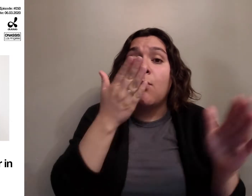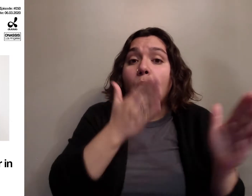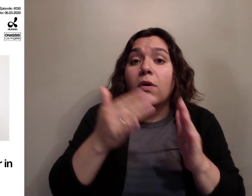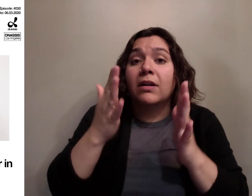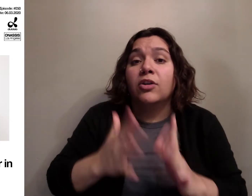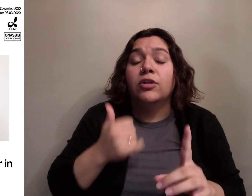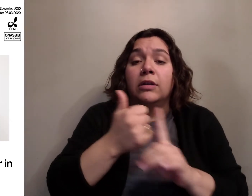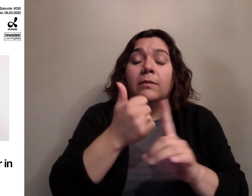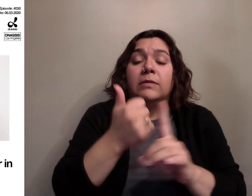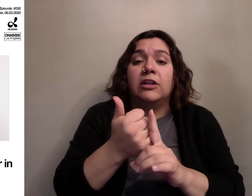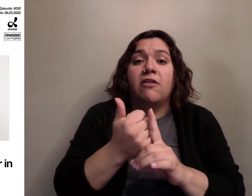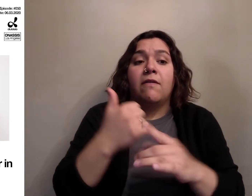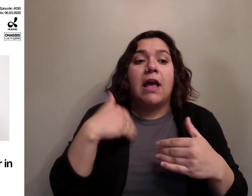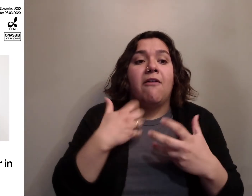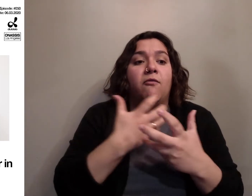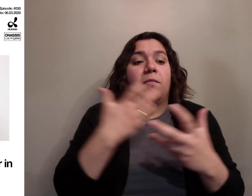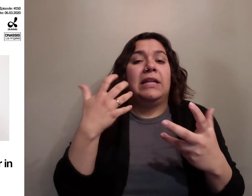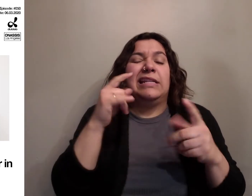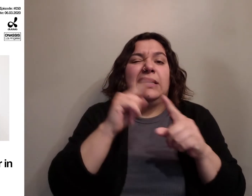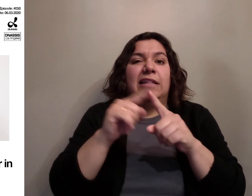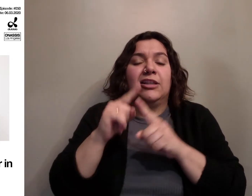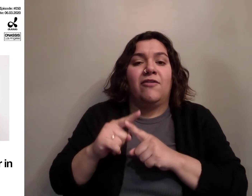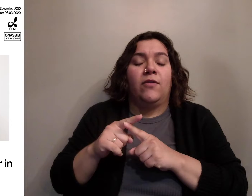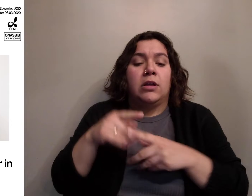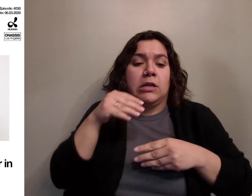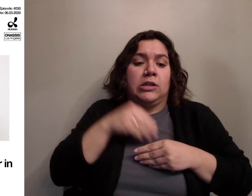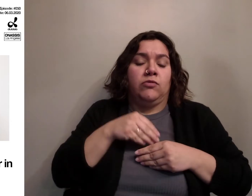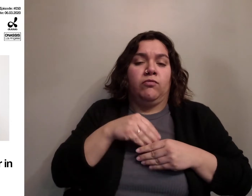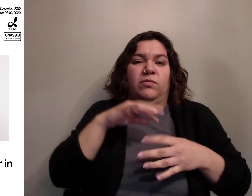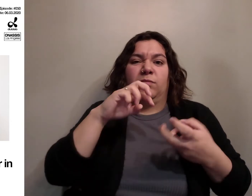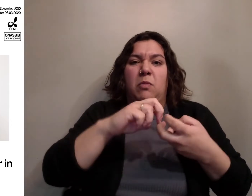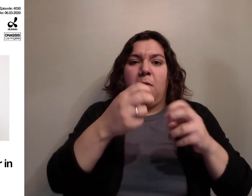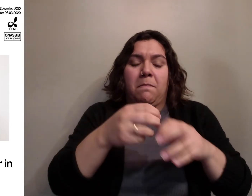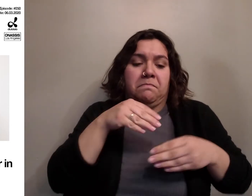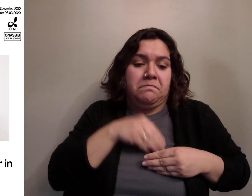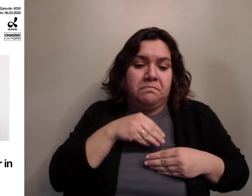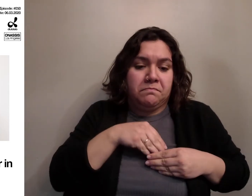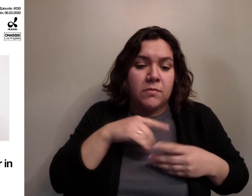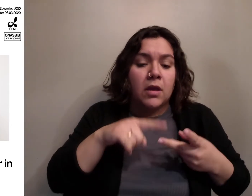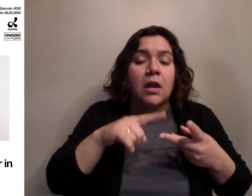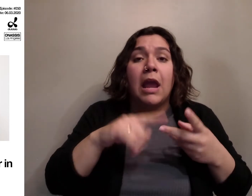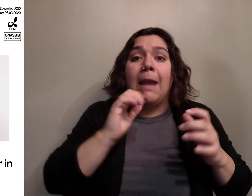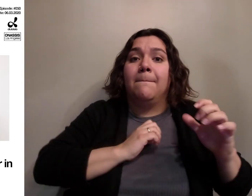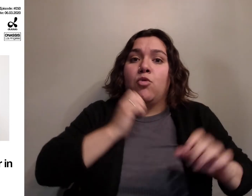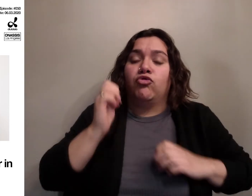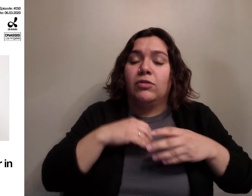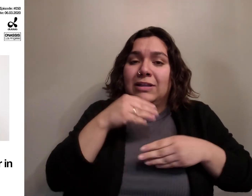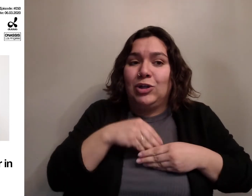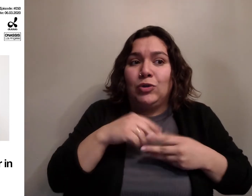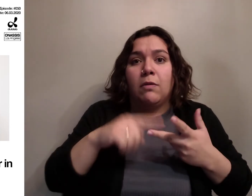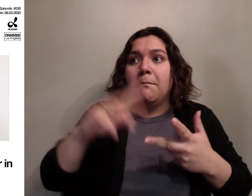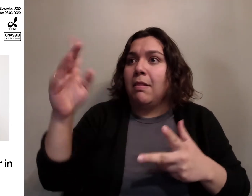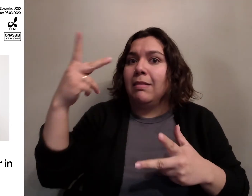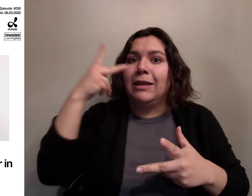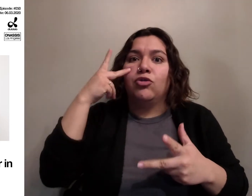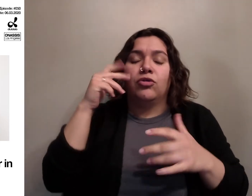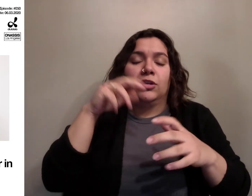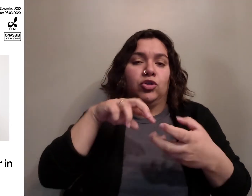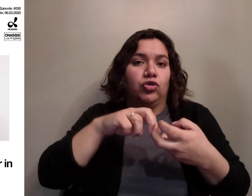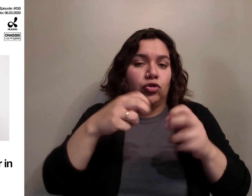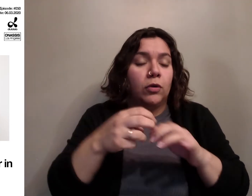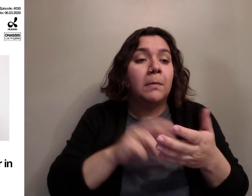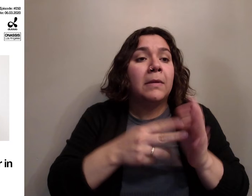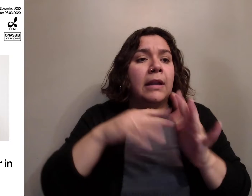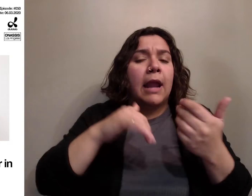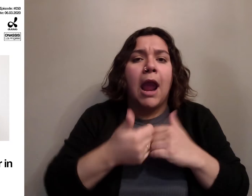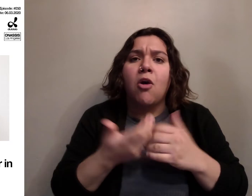footsteps of how can we get organizers who are grappling with so many interpersonal issues and emotional